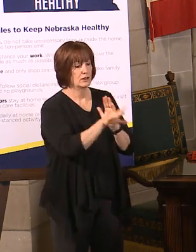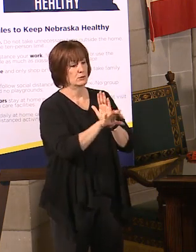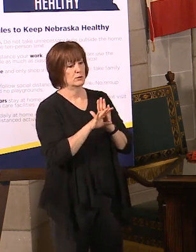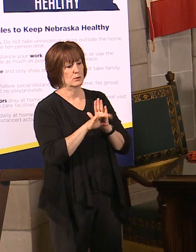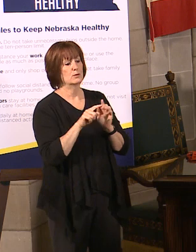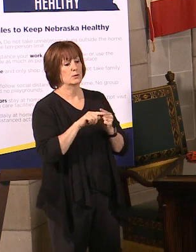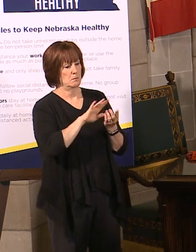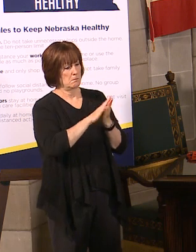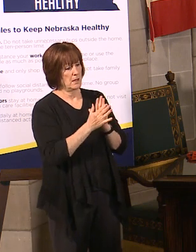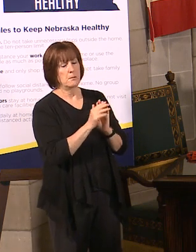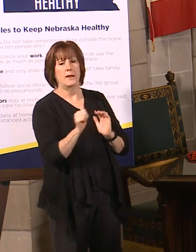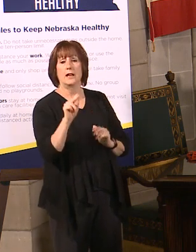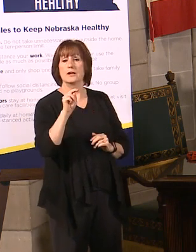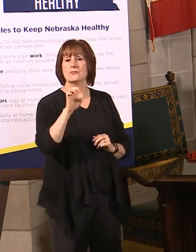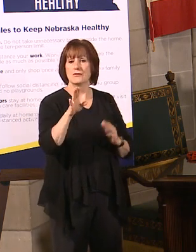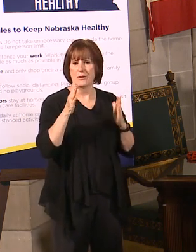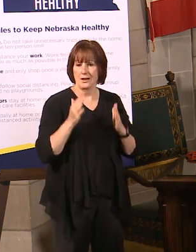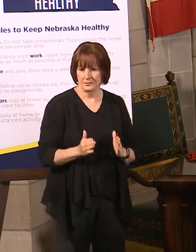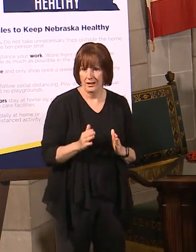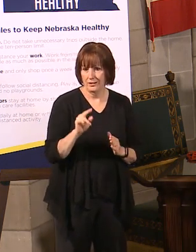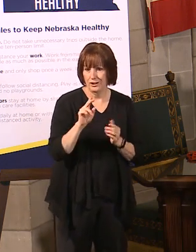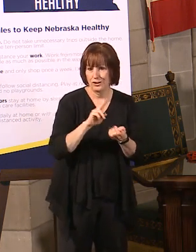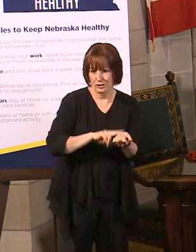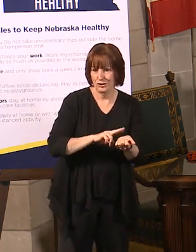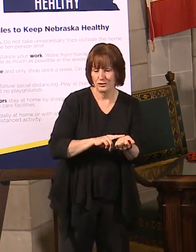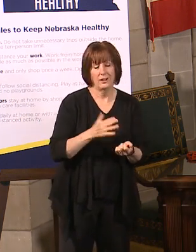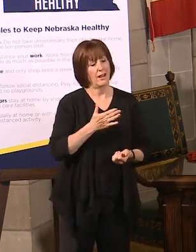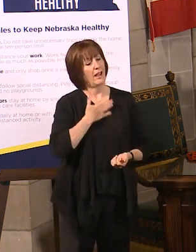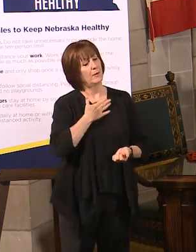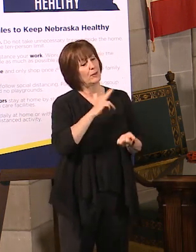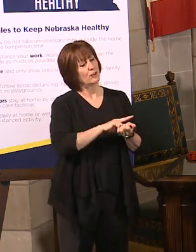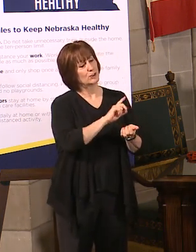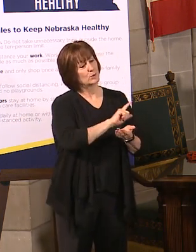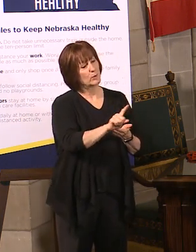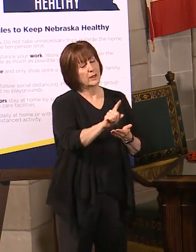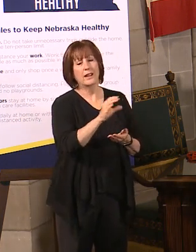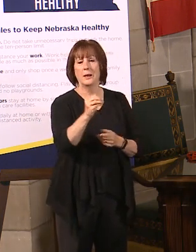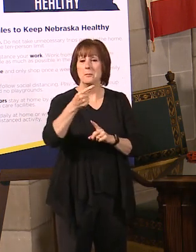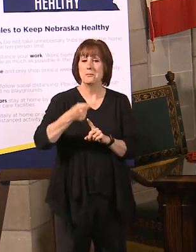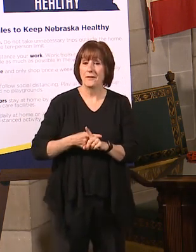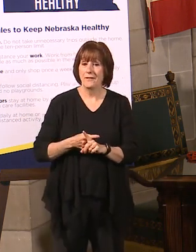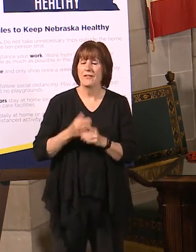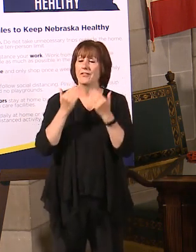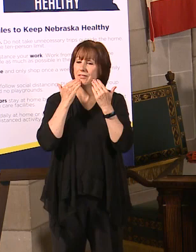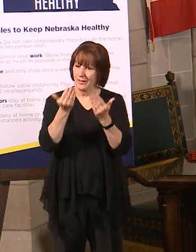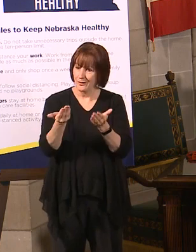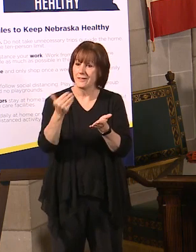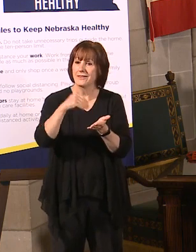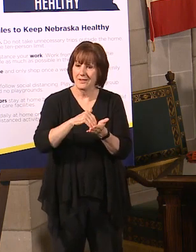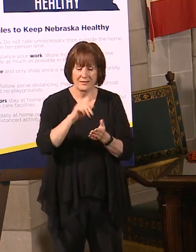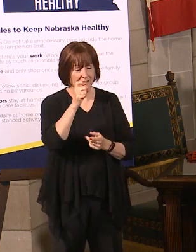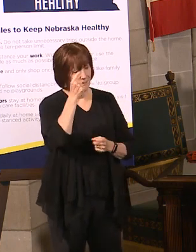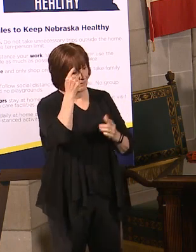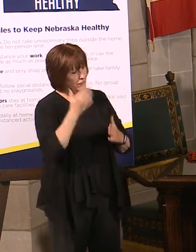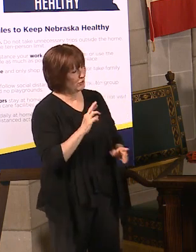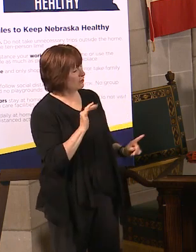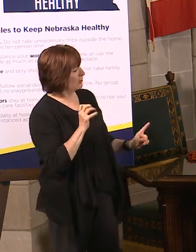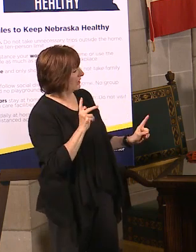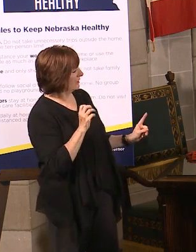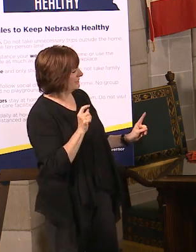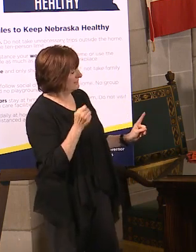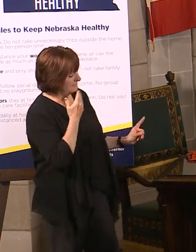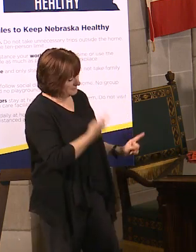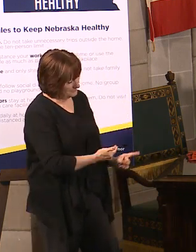be a Nebraska nurse. Happy Nurses Week and Nurses Month. And again, thank you, Governor Ricketts.